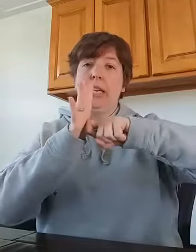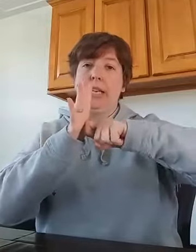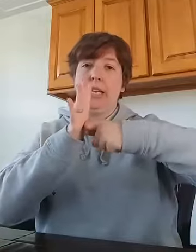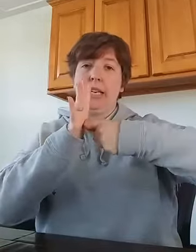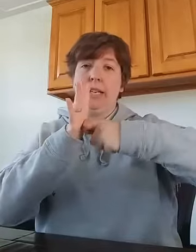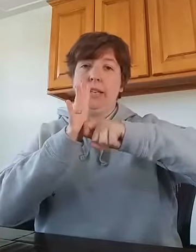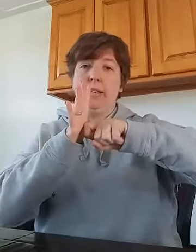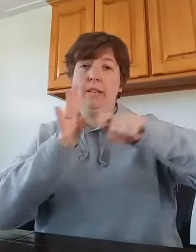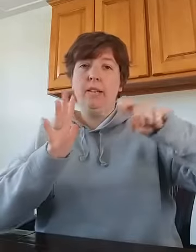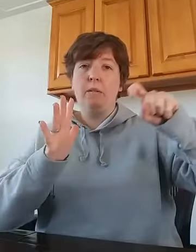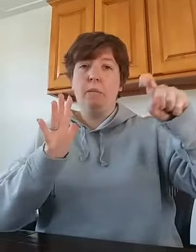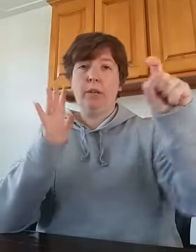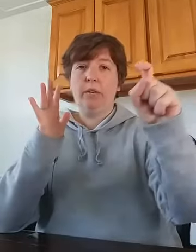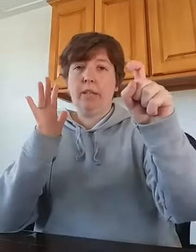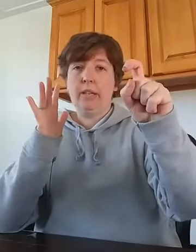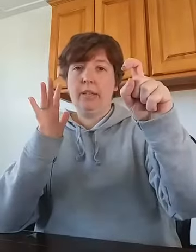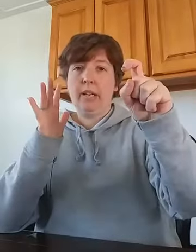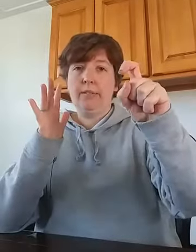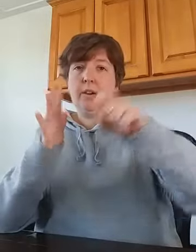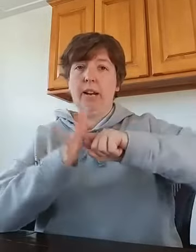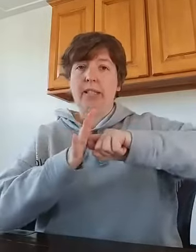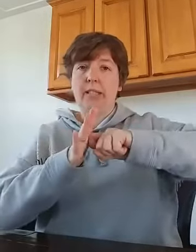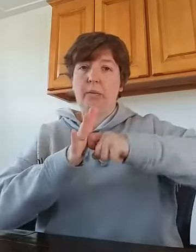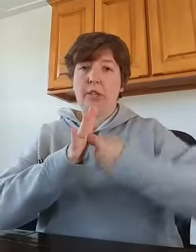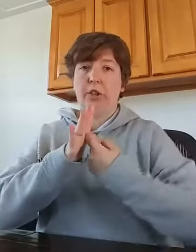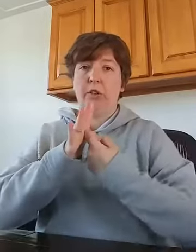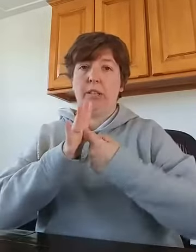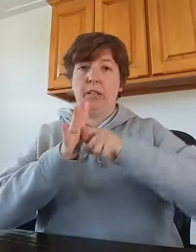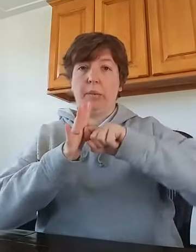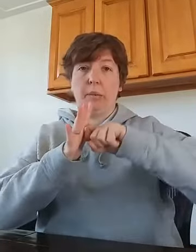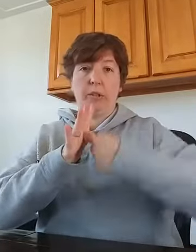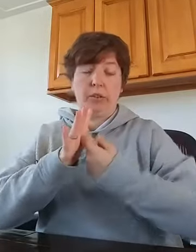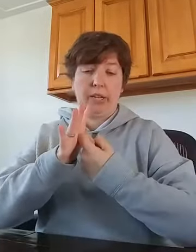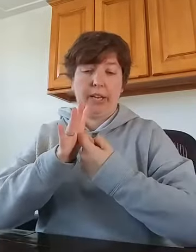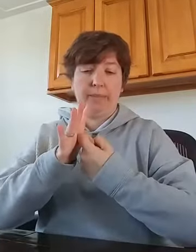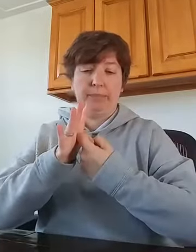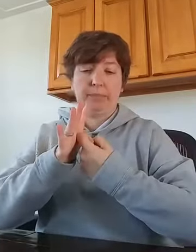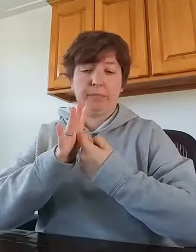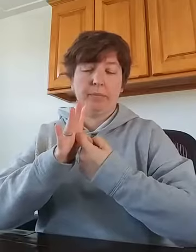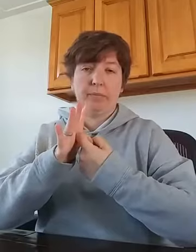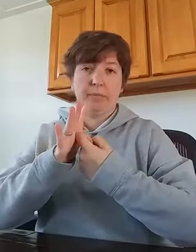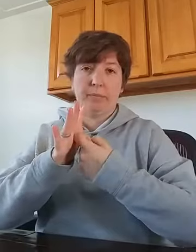Key, we use a classifier X and we turn it like we would turn a key.